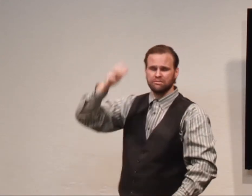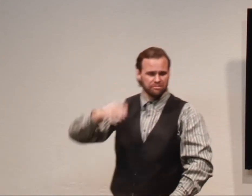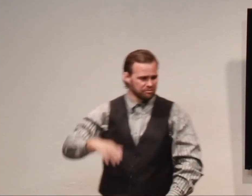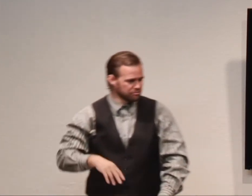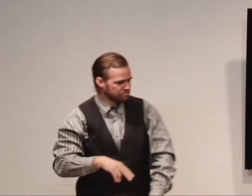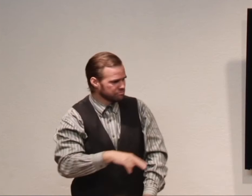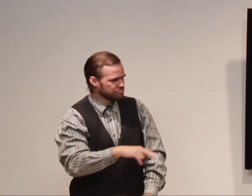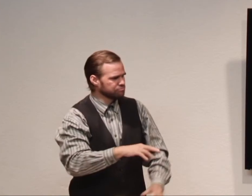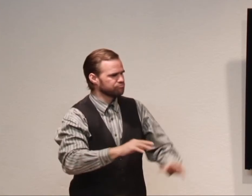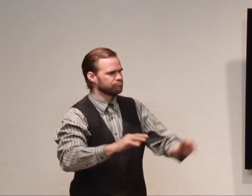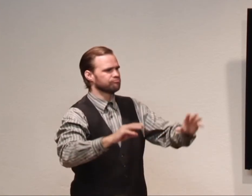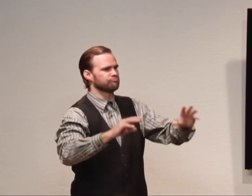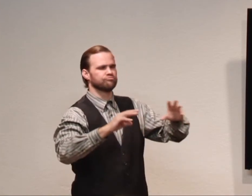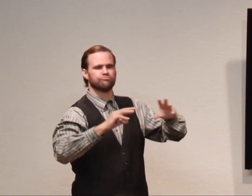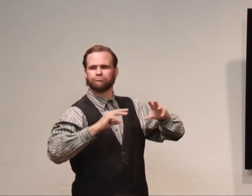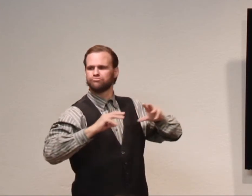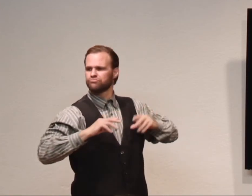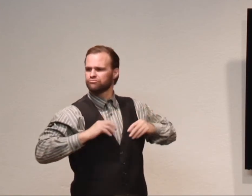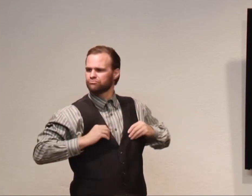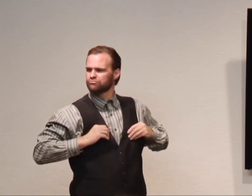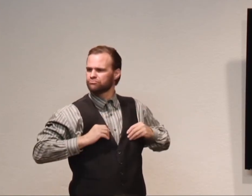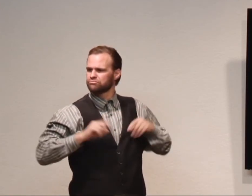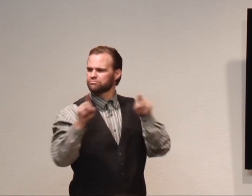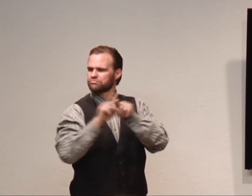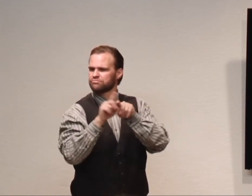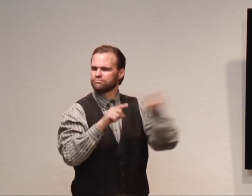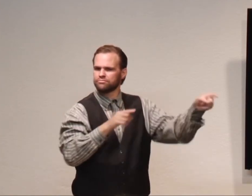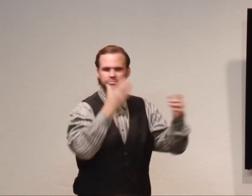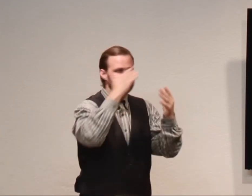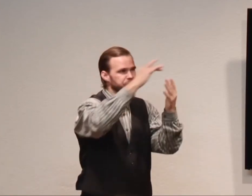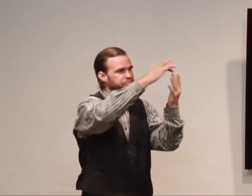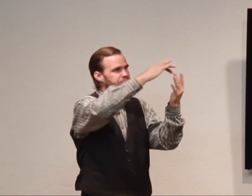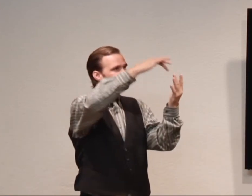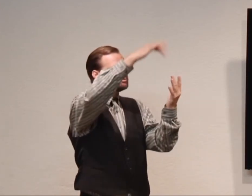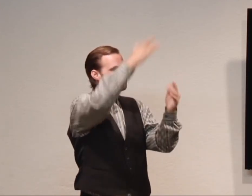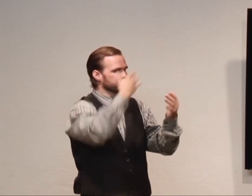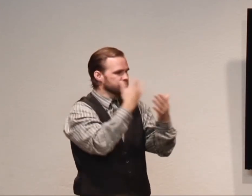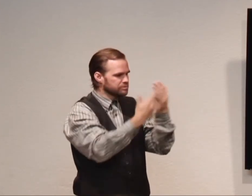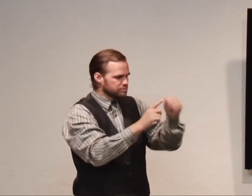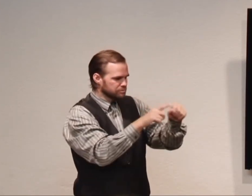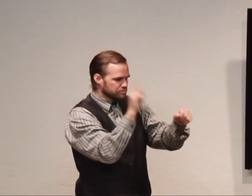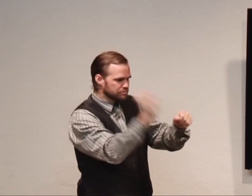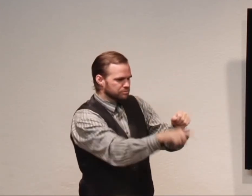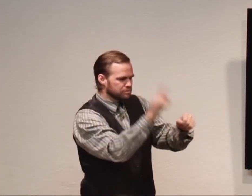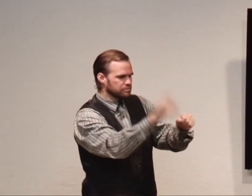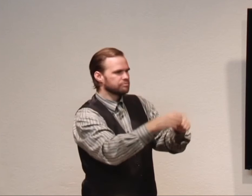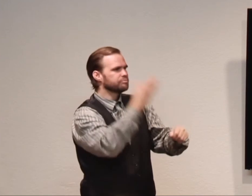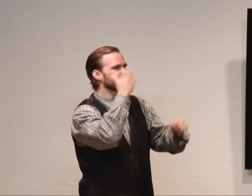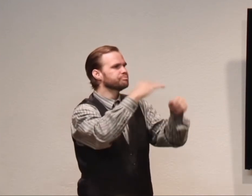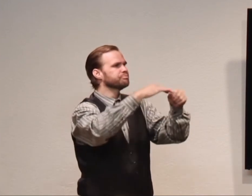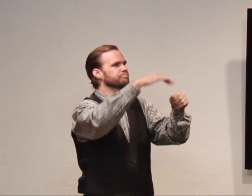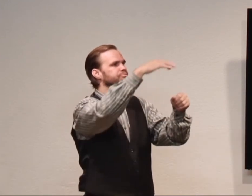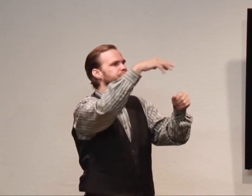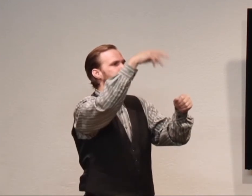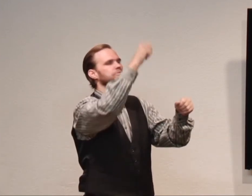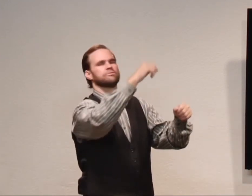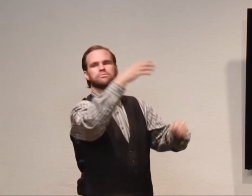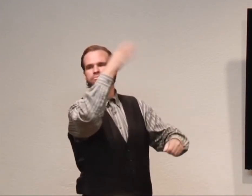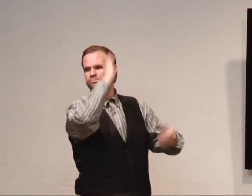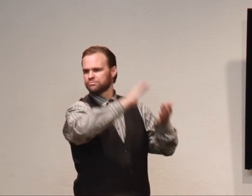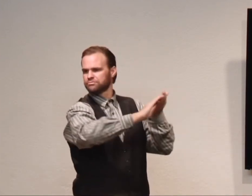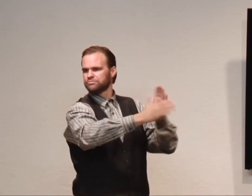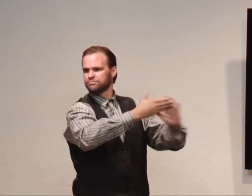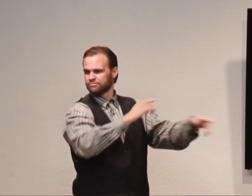We can have fellowship, and God accepts God the Father, just like he would